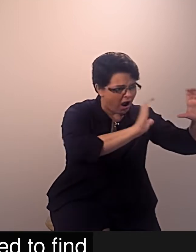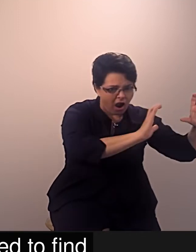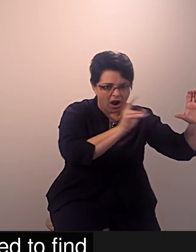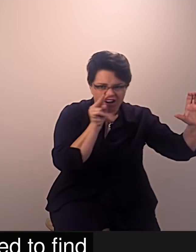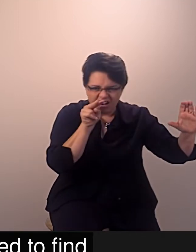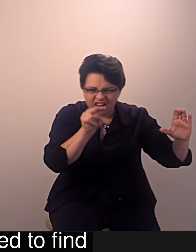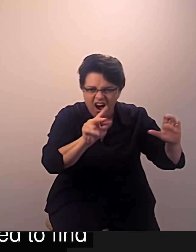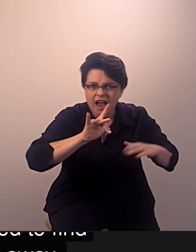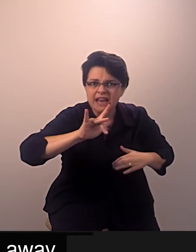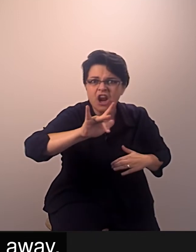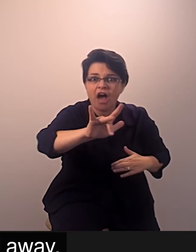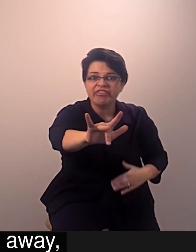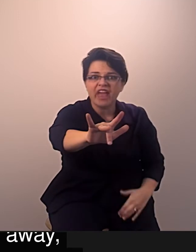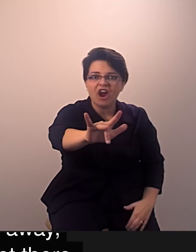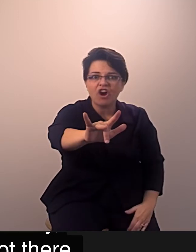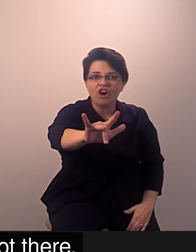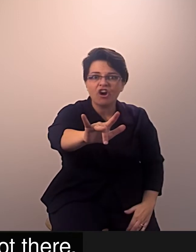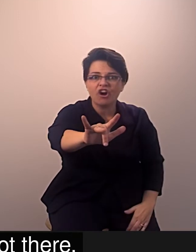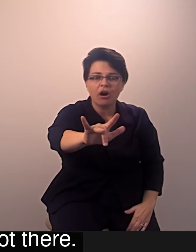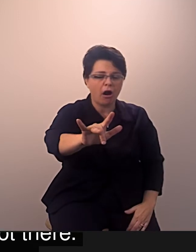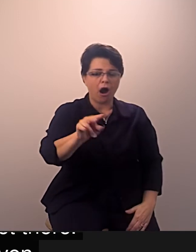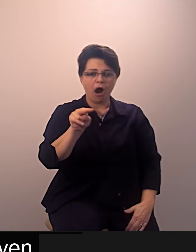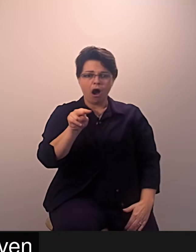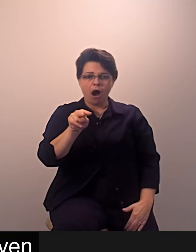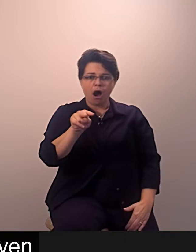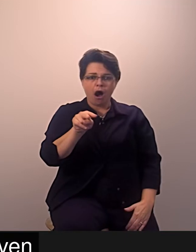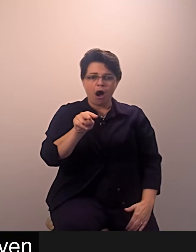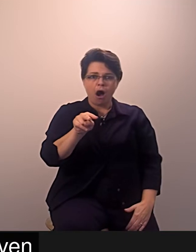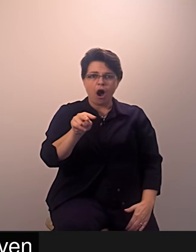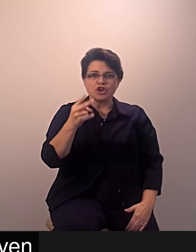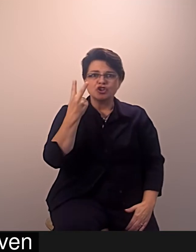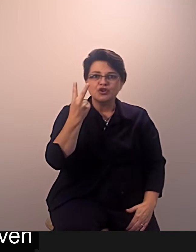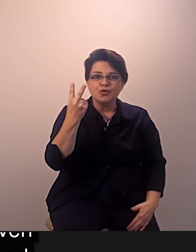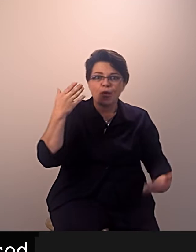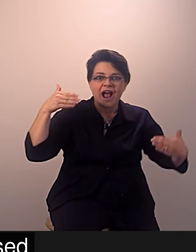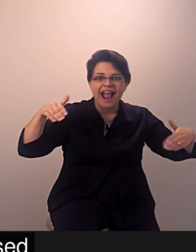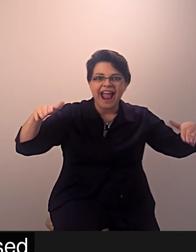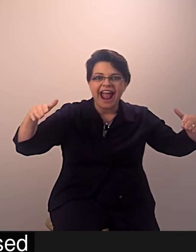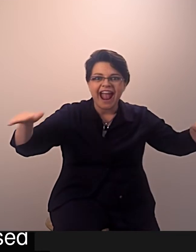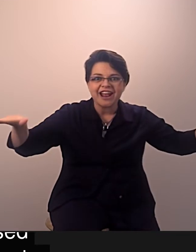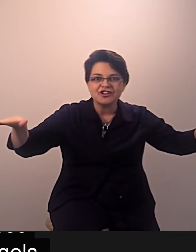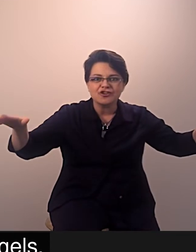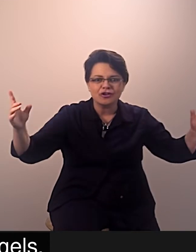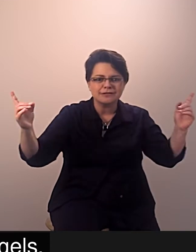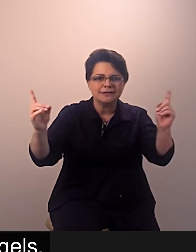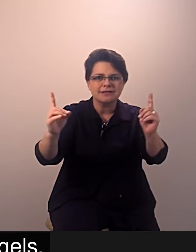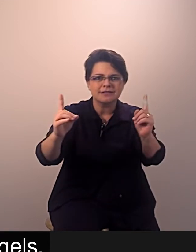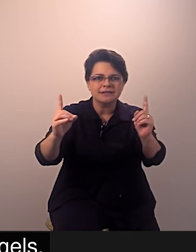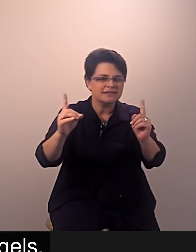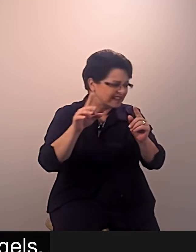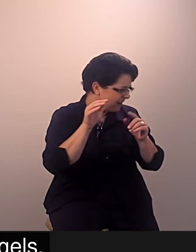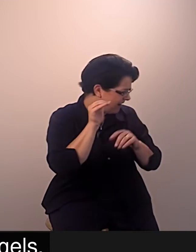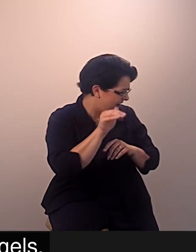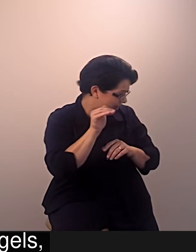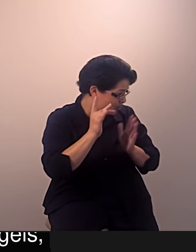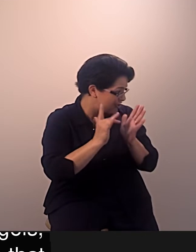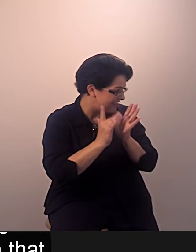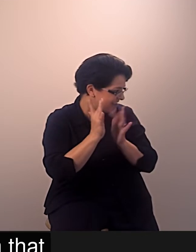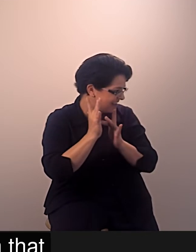not there. They were even more surprised to see two angels, who told them that Jesus was